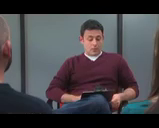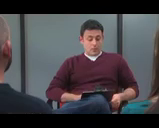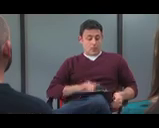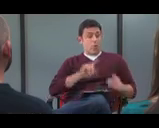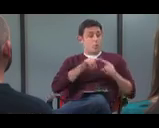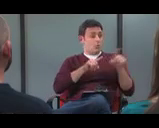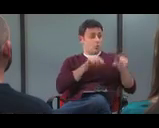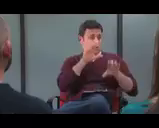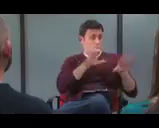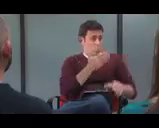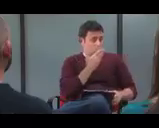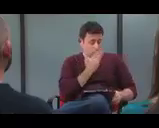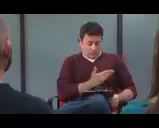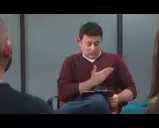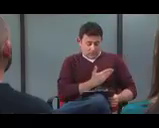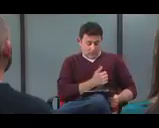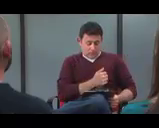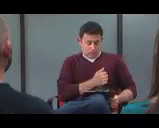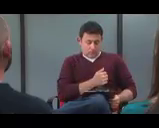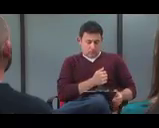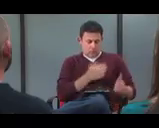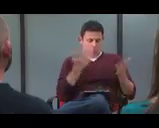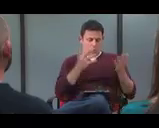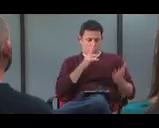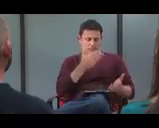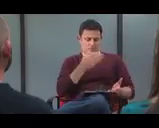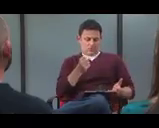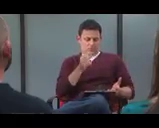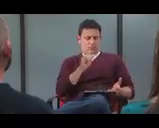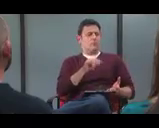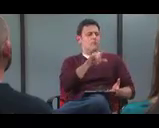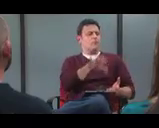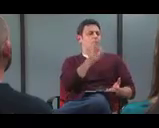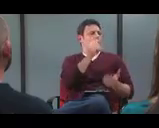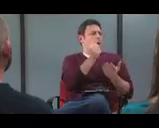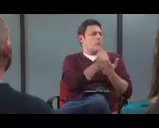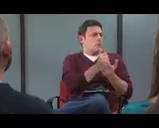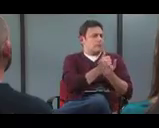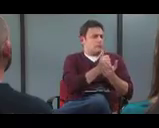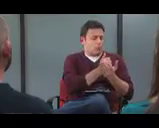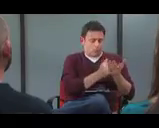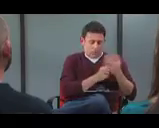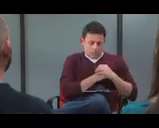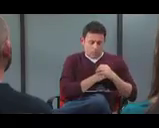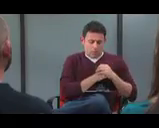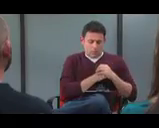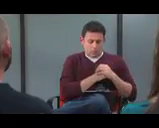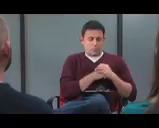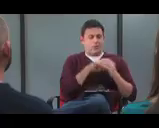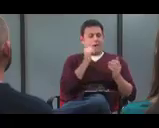When you're not doing well, what are some of the things you find helpful for getting you back on track?